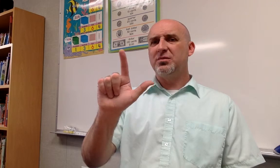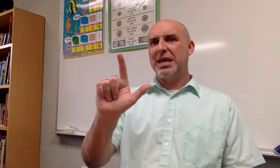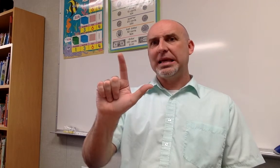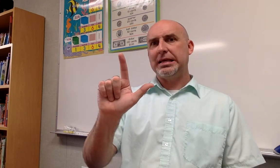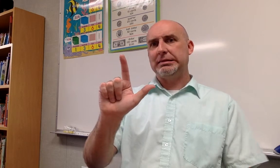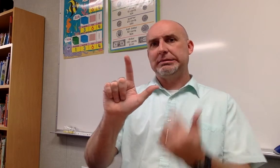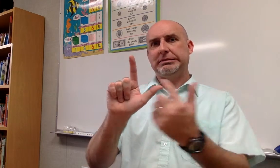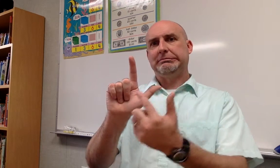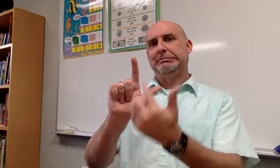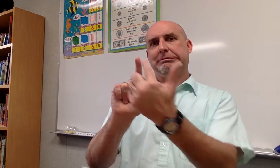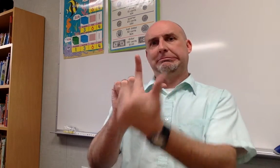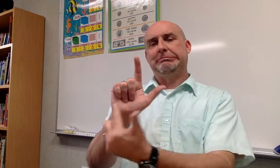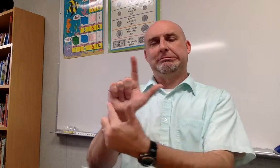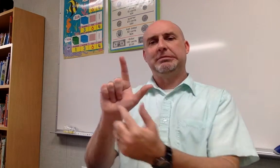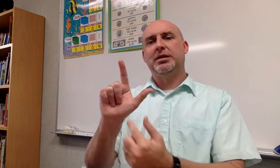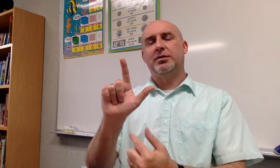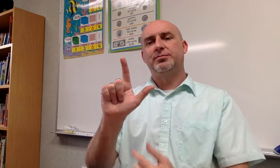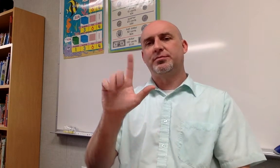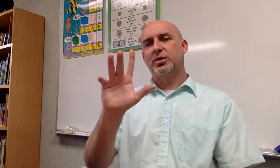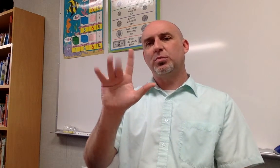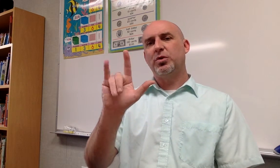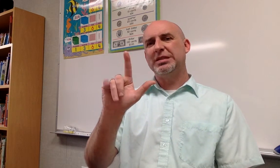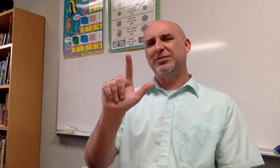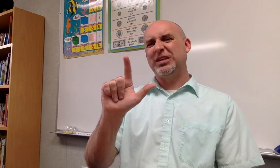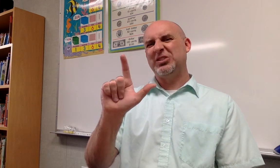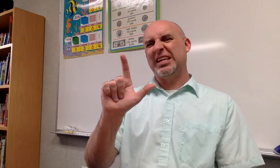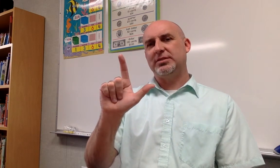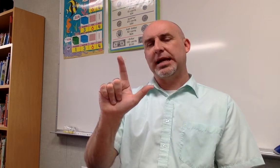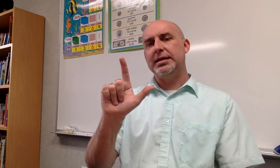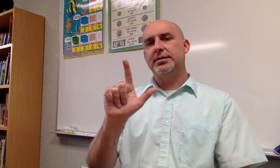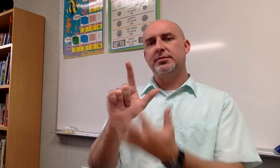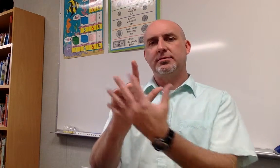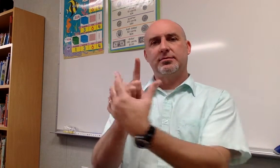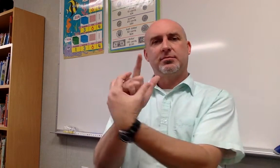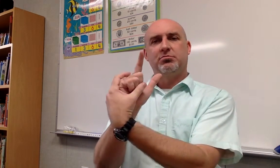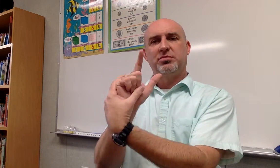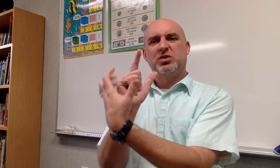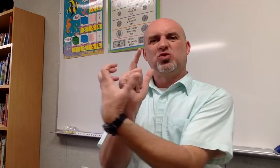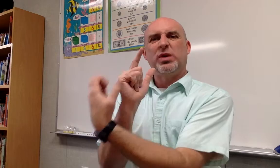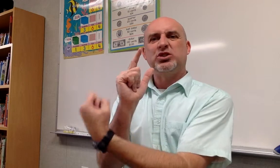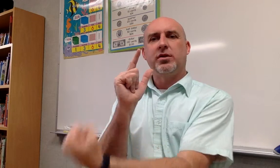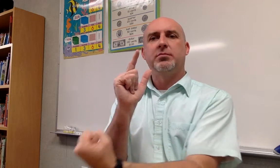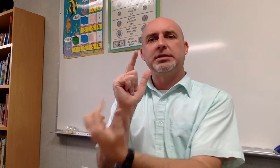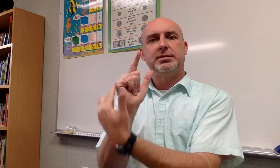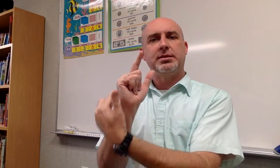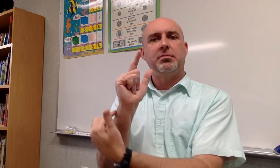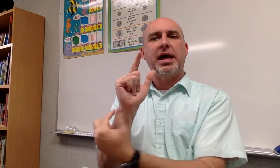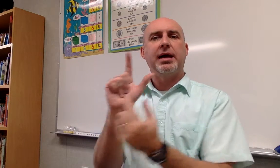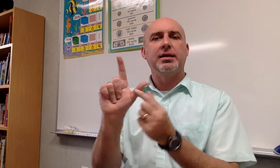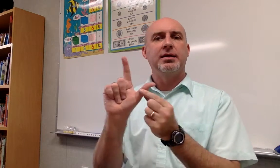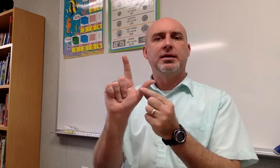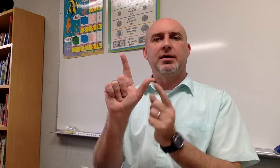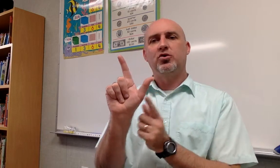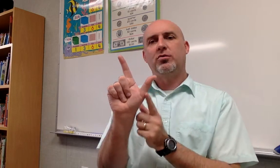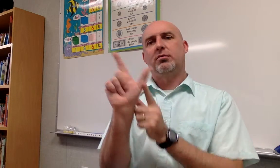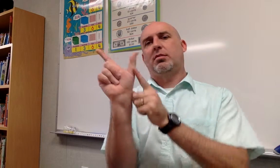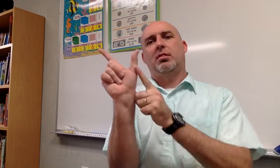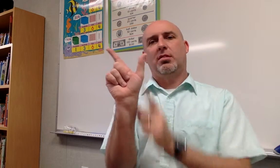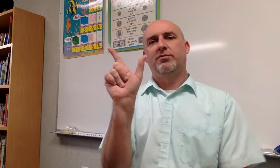make it, you can pull these fingers down tight and stretch all the muscles in the back, and your finger